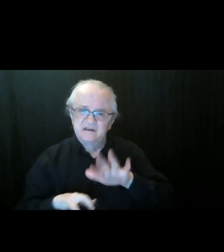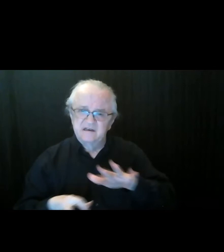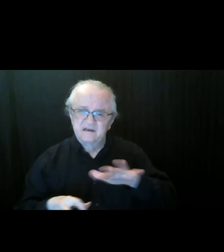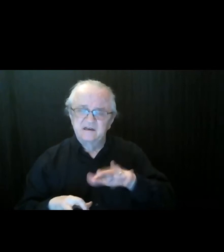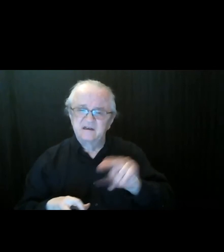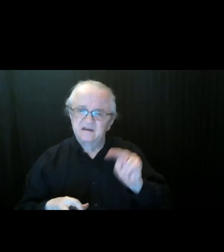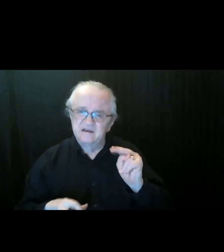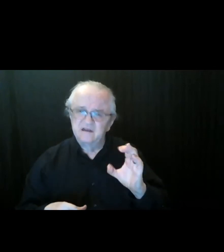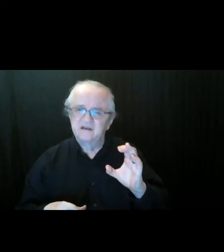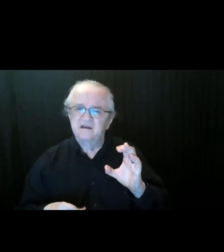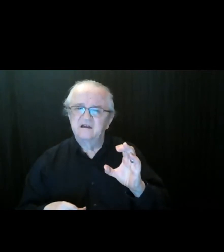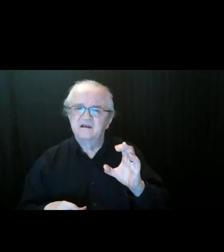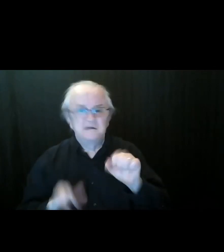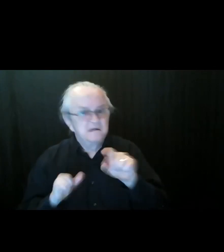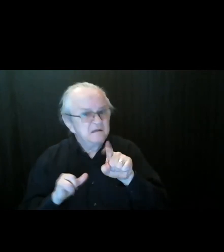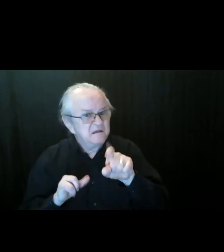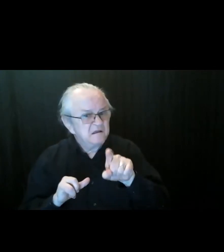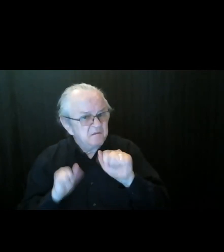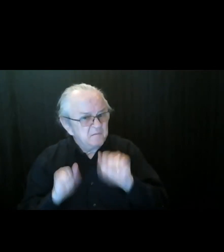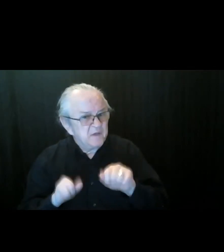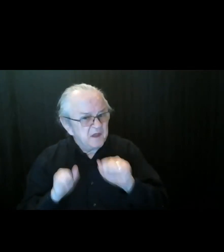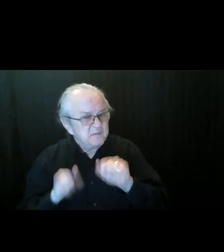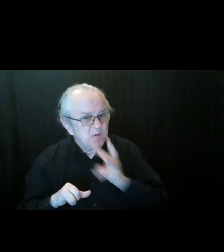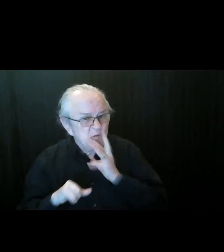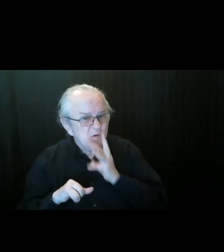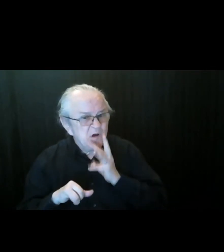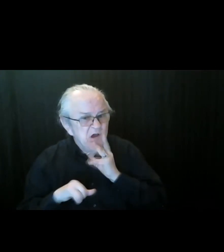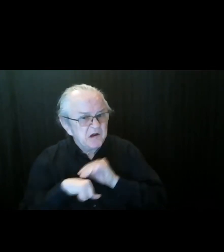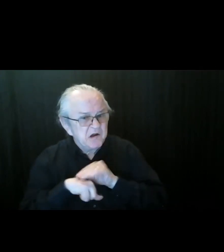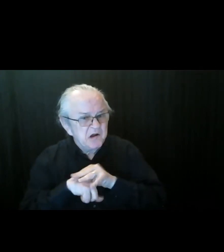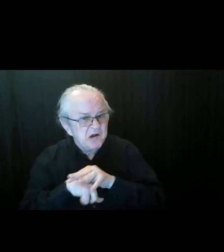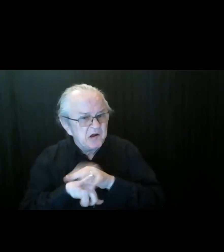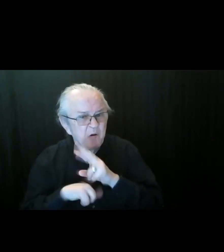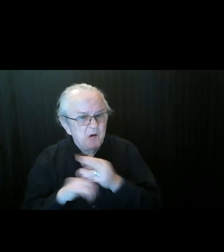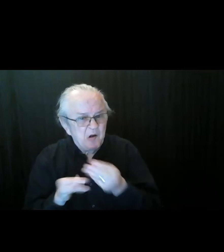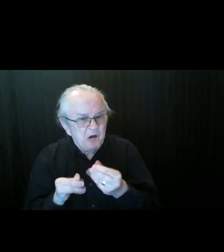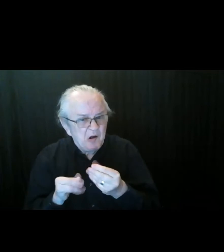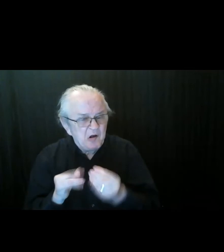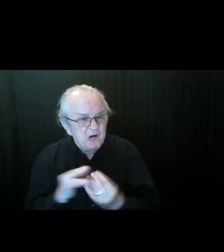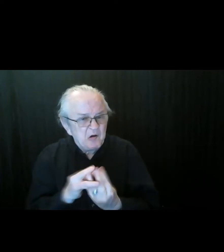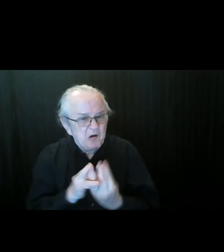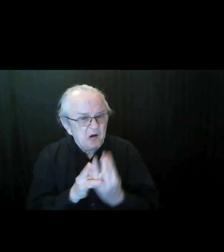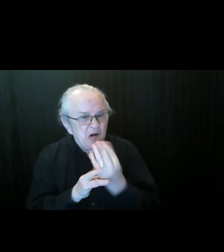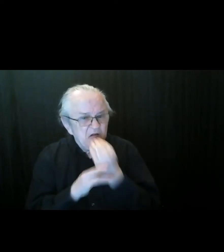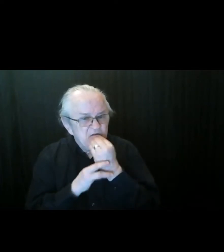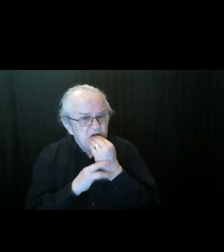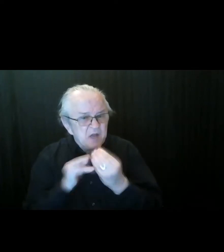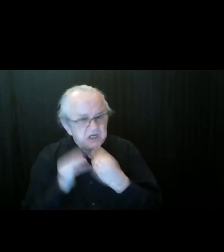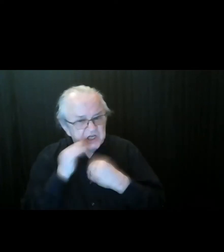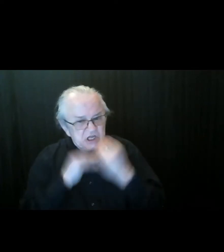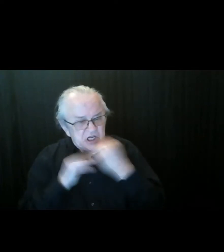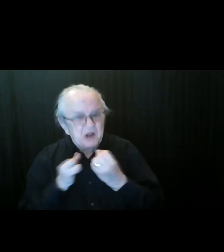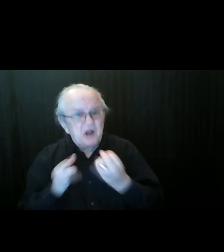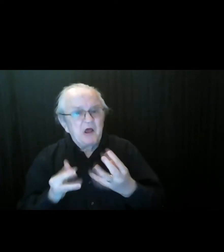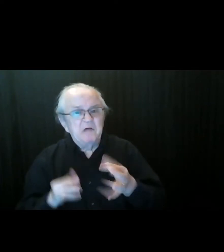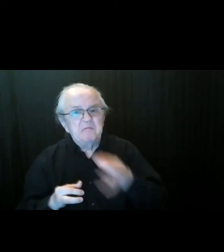Carolina. Could it be something in the water up there or in the soil that grows such fine storytellers, or